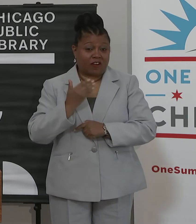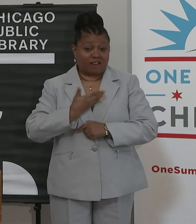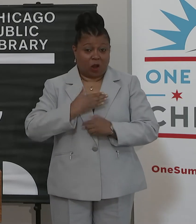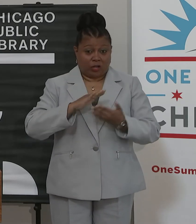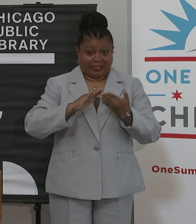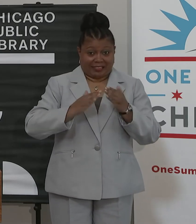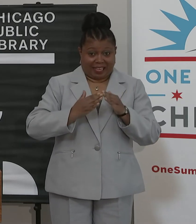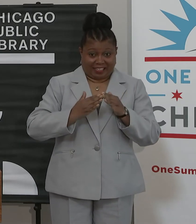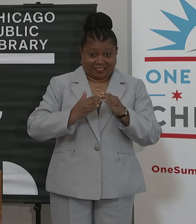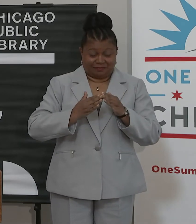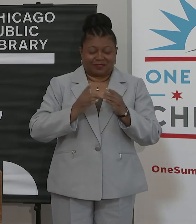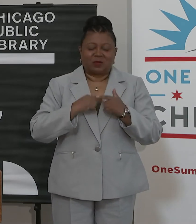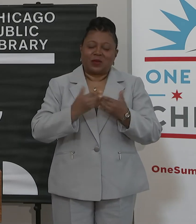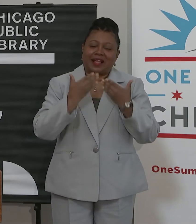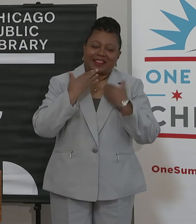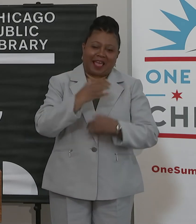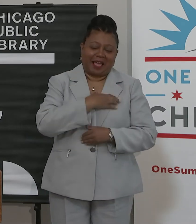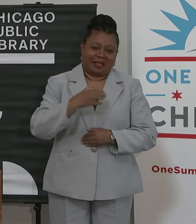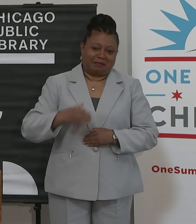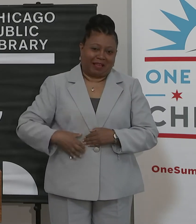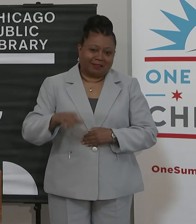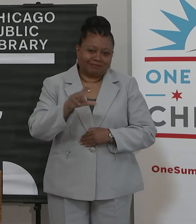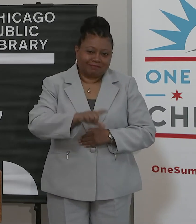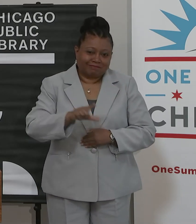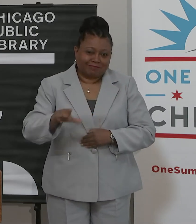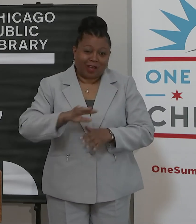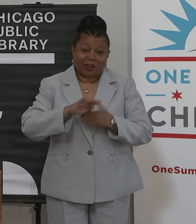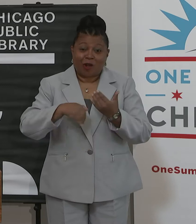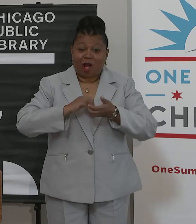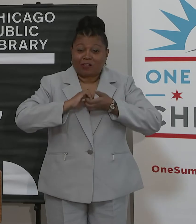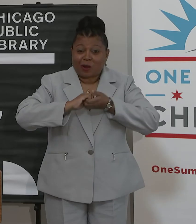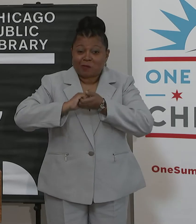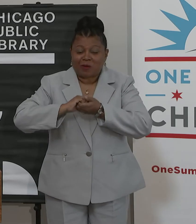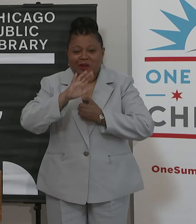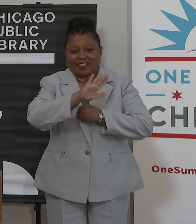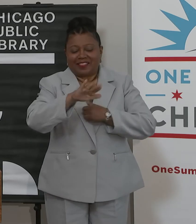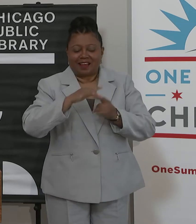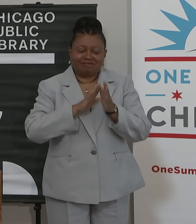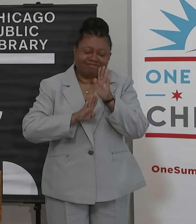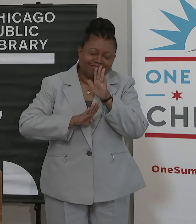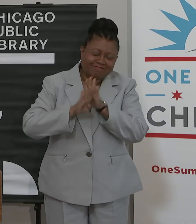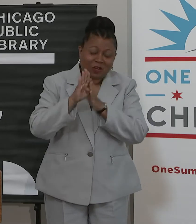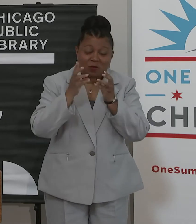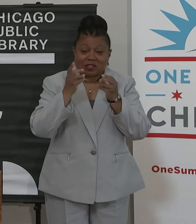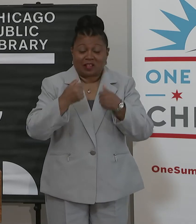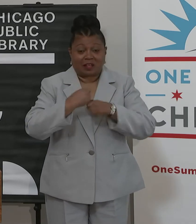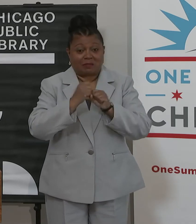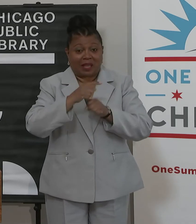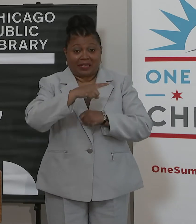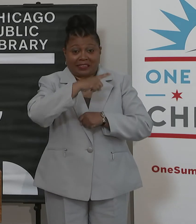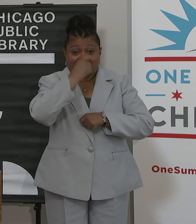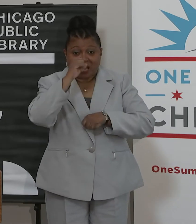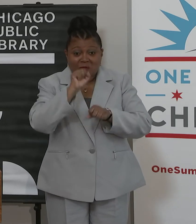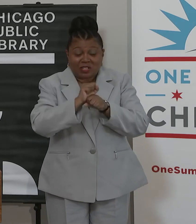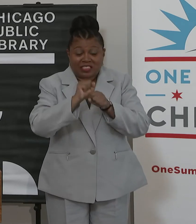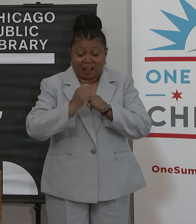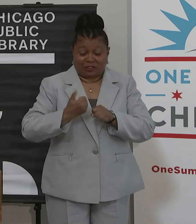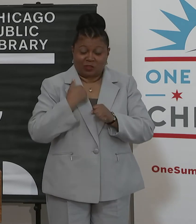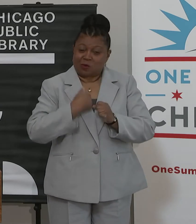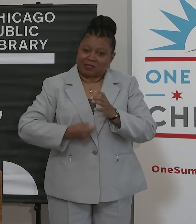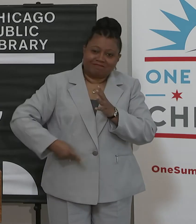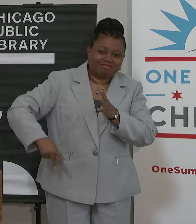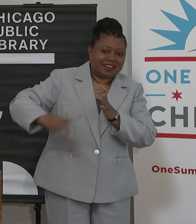city. We thank Mayor Lightfoot and all of our partners for their steadfast resolve to make summer jobs for youth a